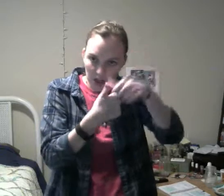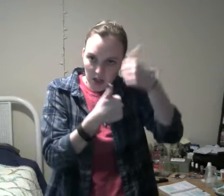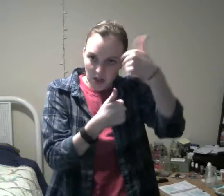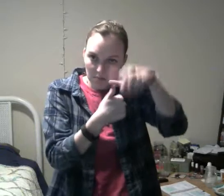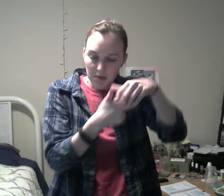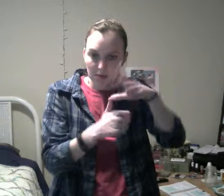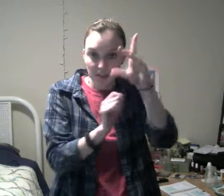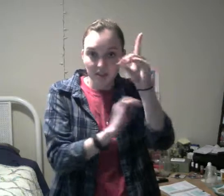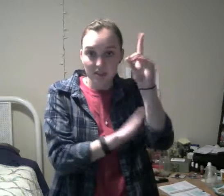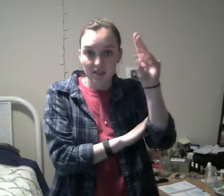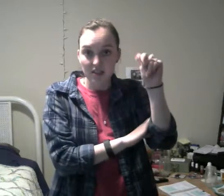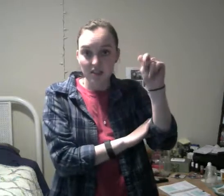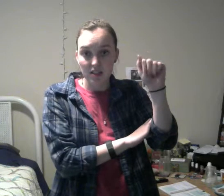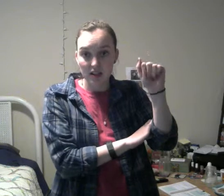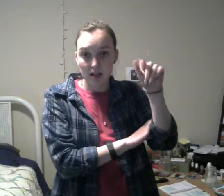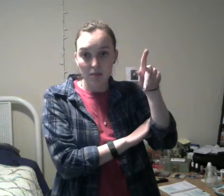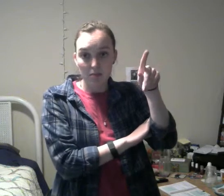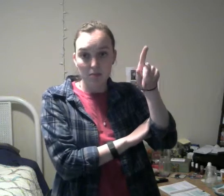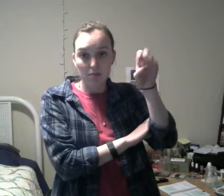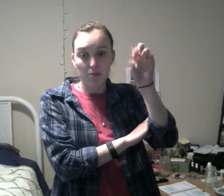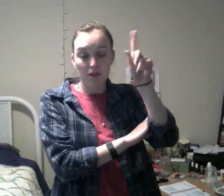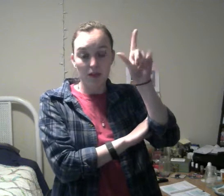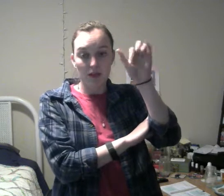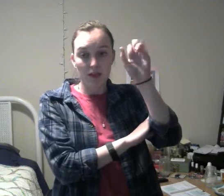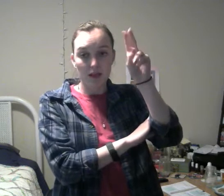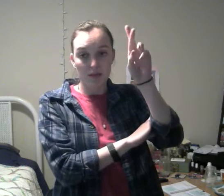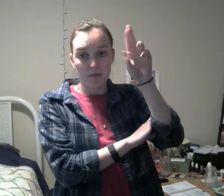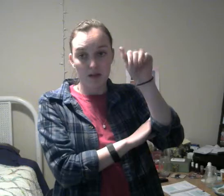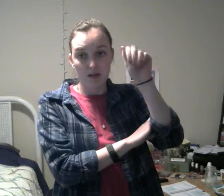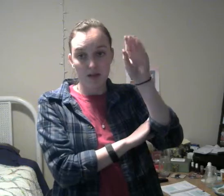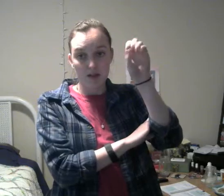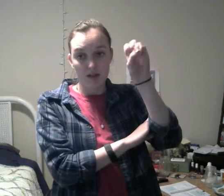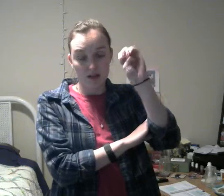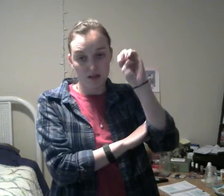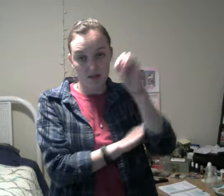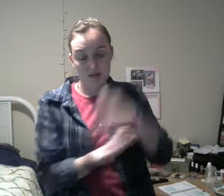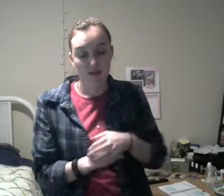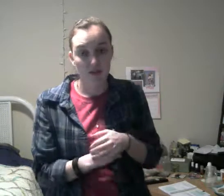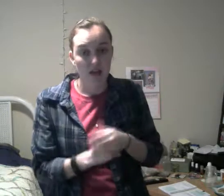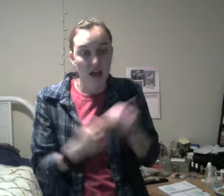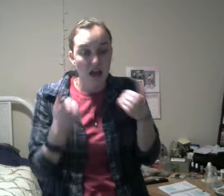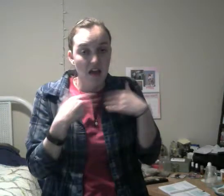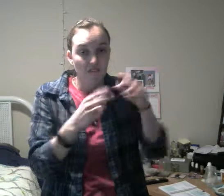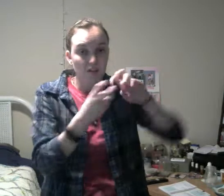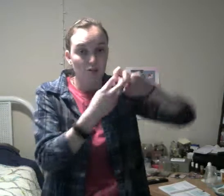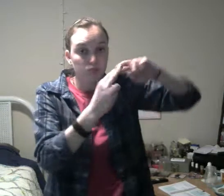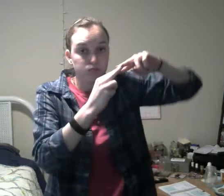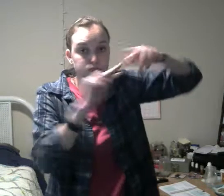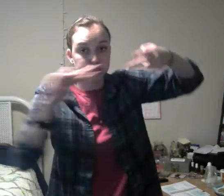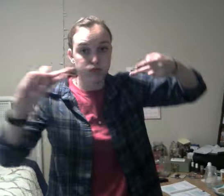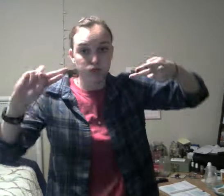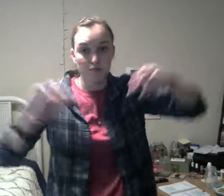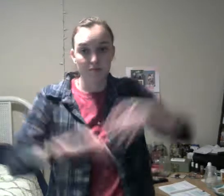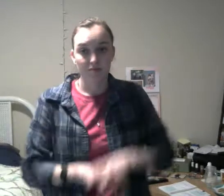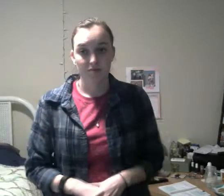go in these little fragments backwards. And so we create what are called Okazaki fragments, and then ligase comes along and then it